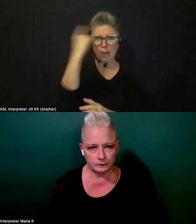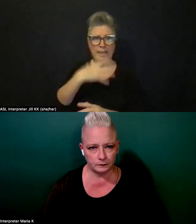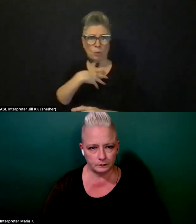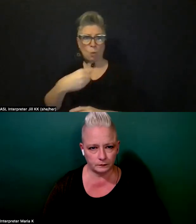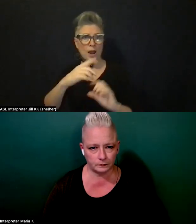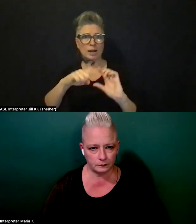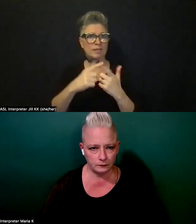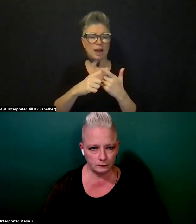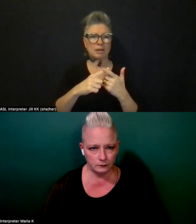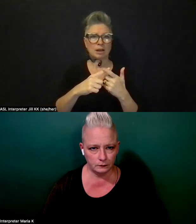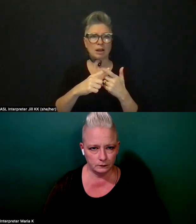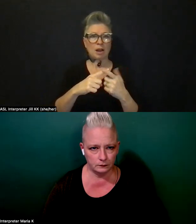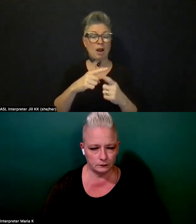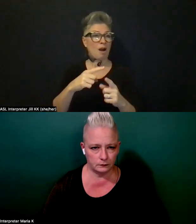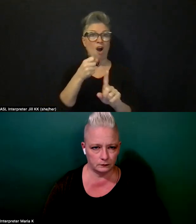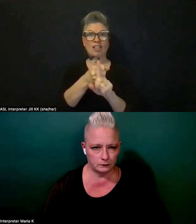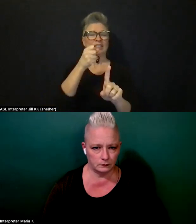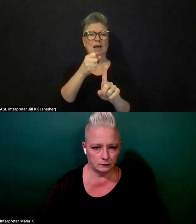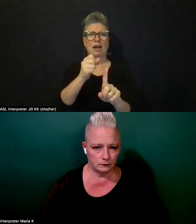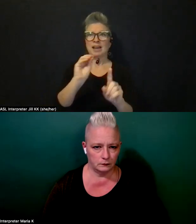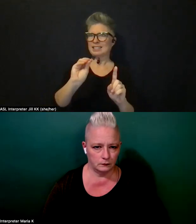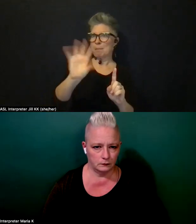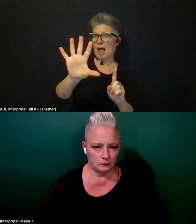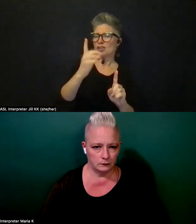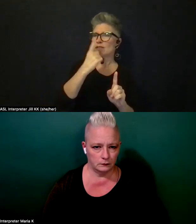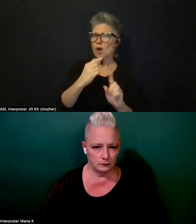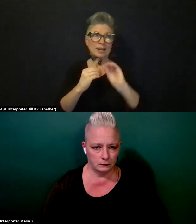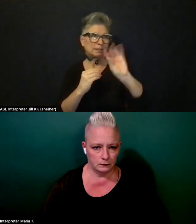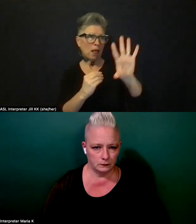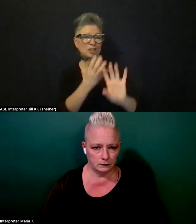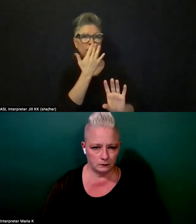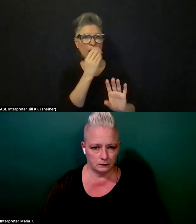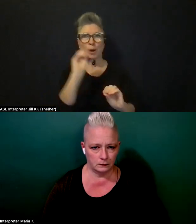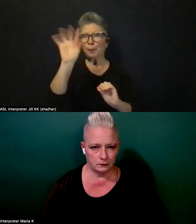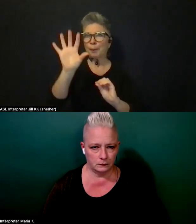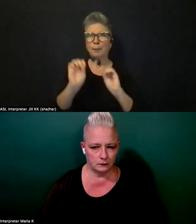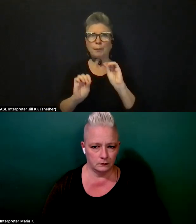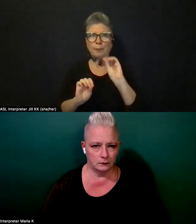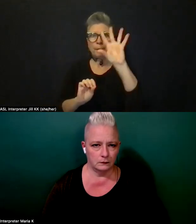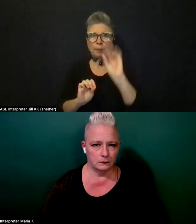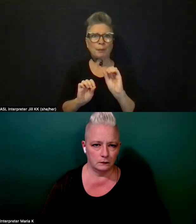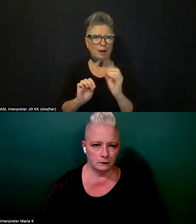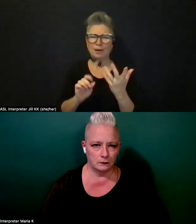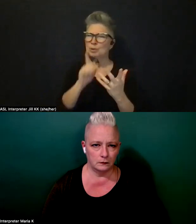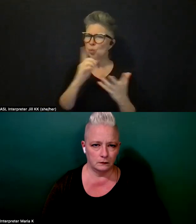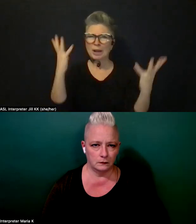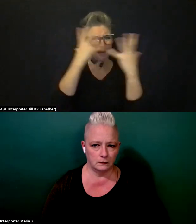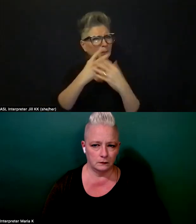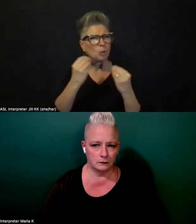a sudden a flash of red, flash of colors that come on the TV screen was really